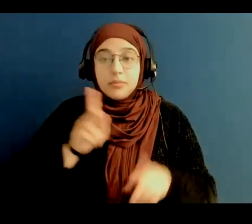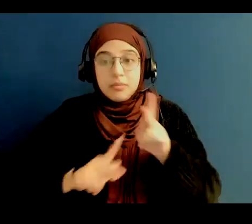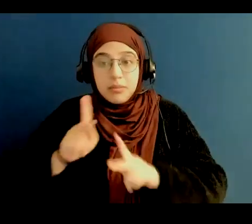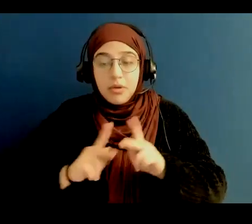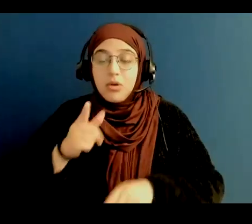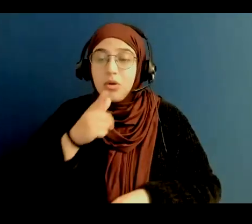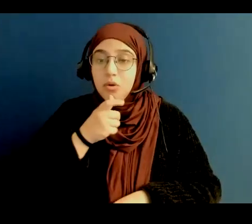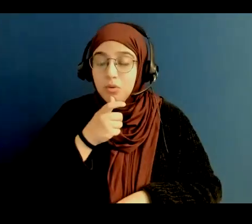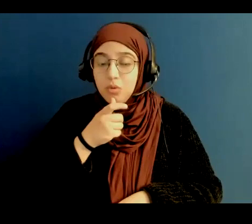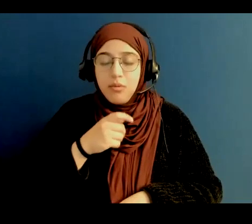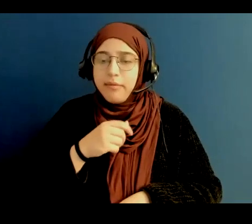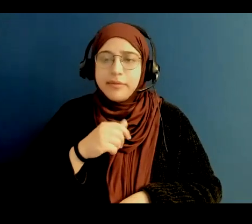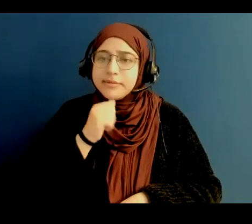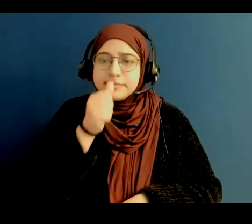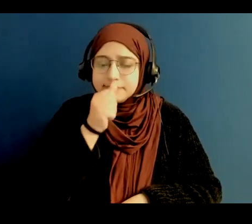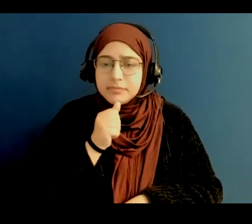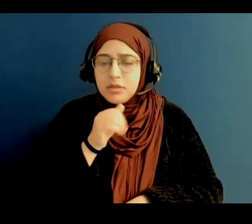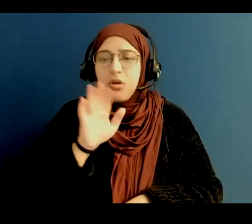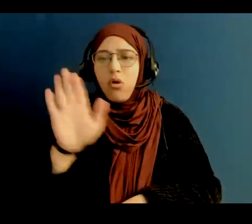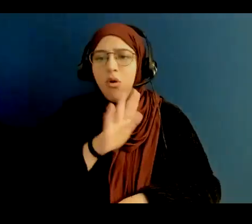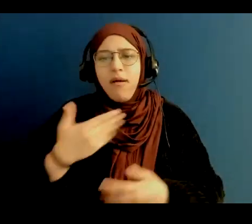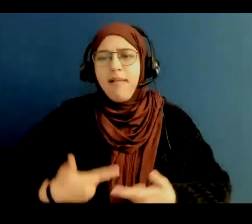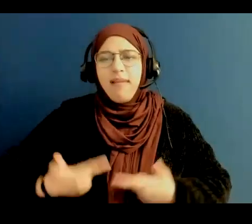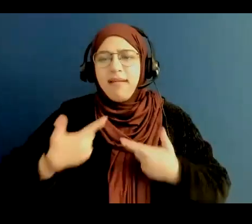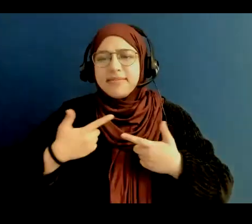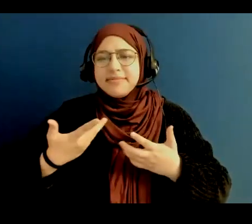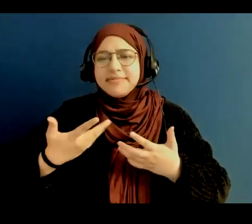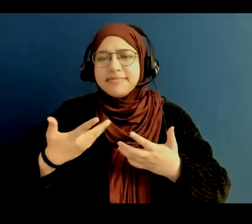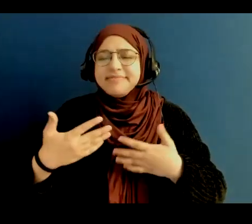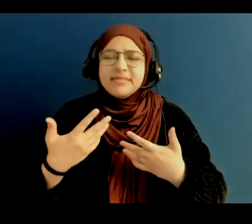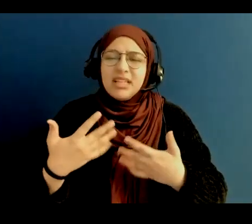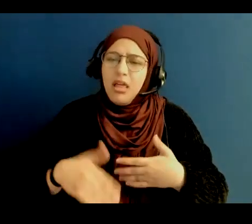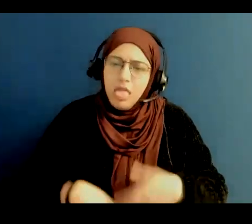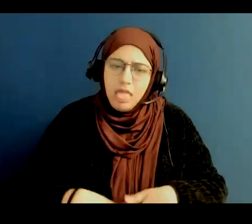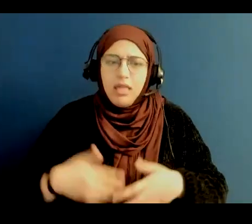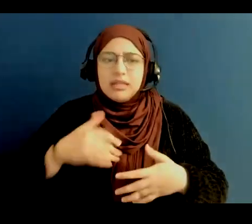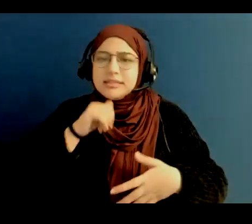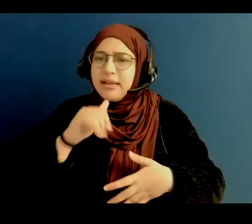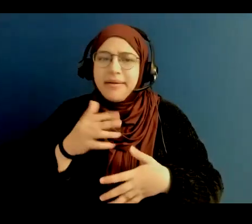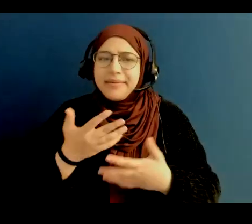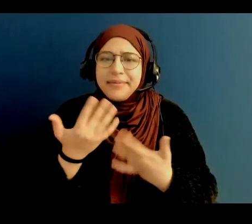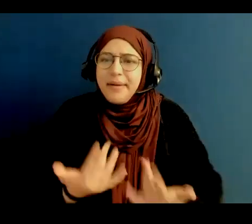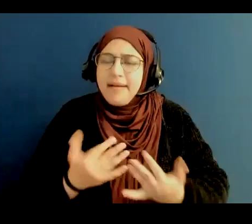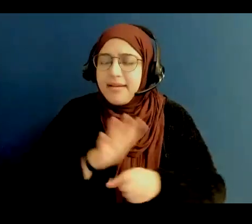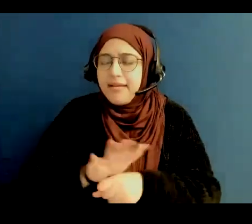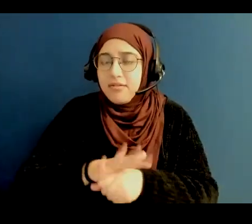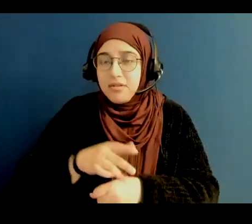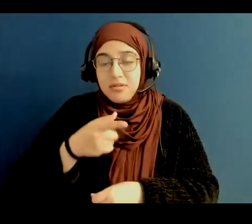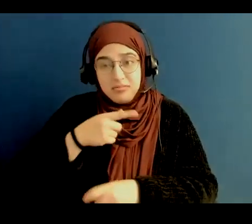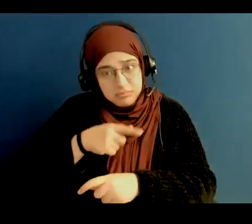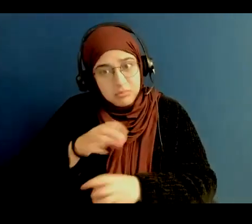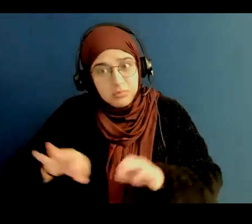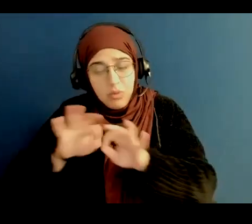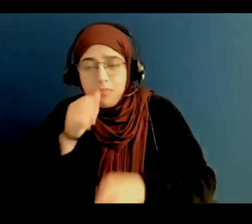so much, and it's just going to make your life much, much easier in general. Imagine, even if you're not in the wrong and